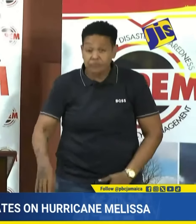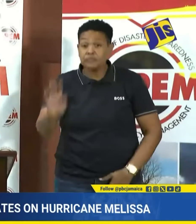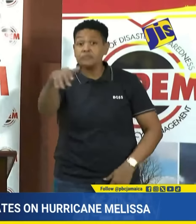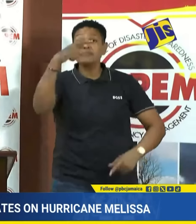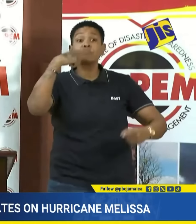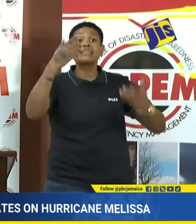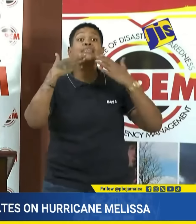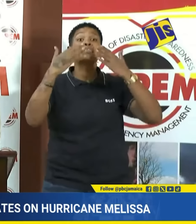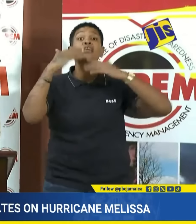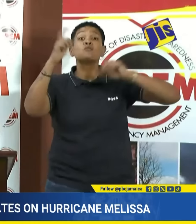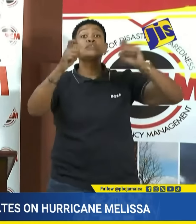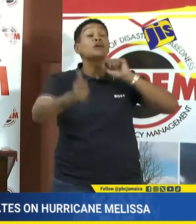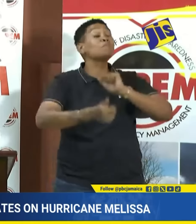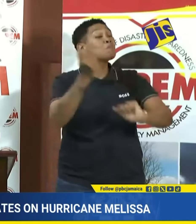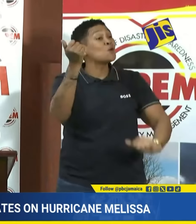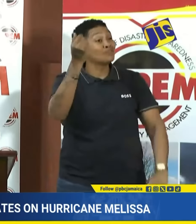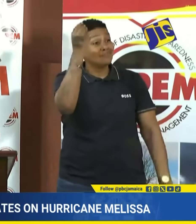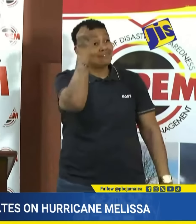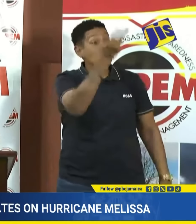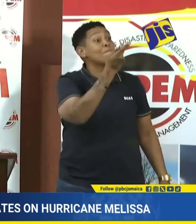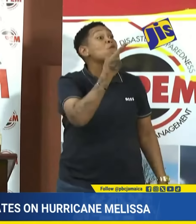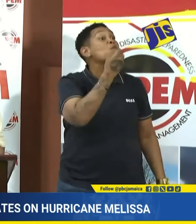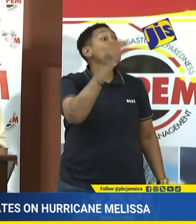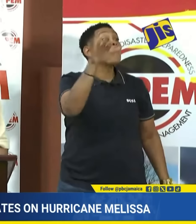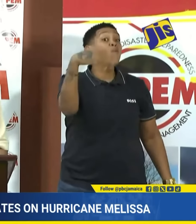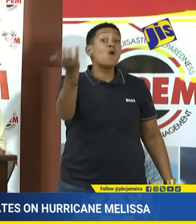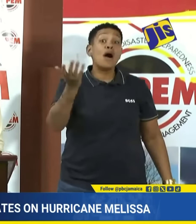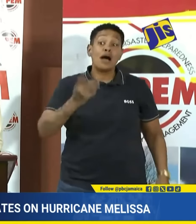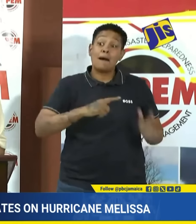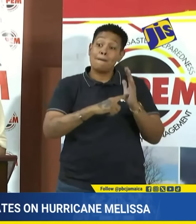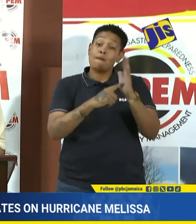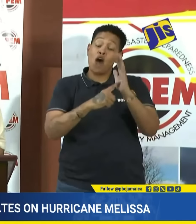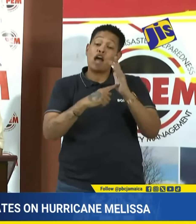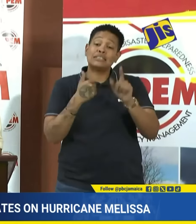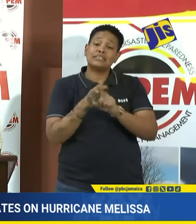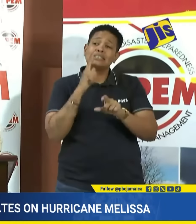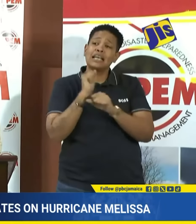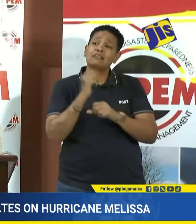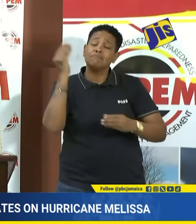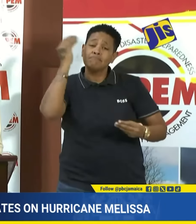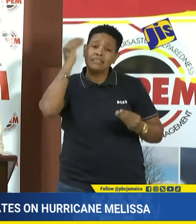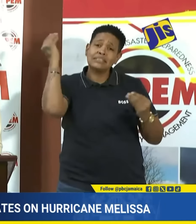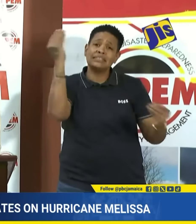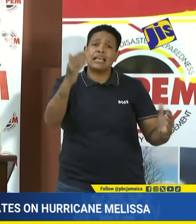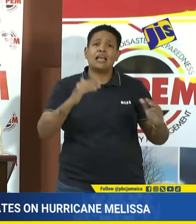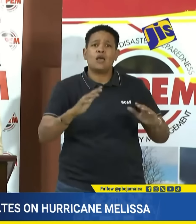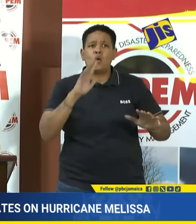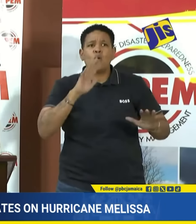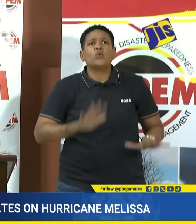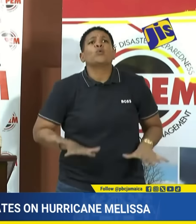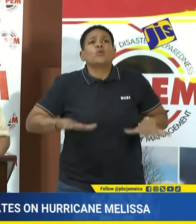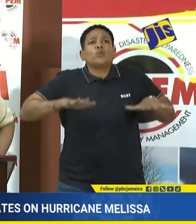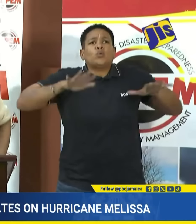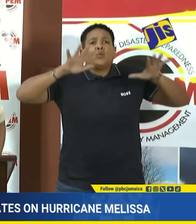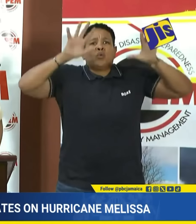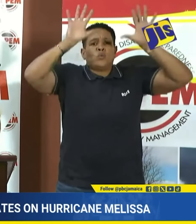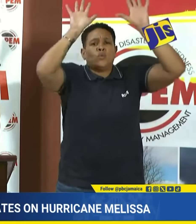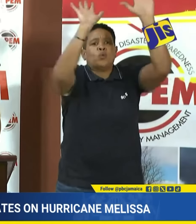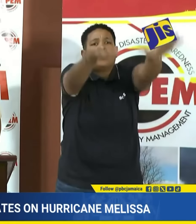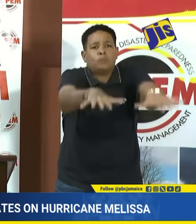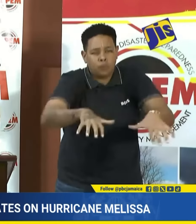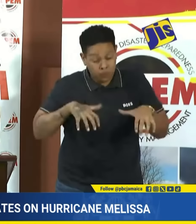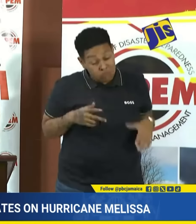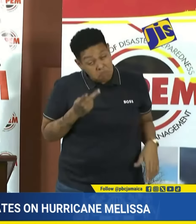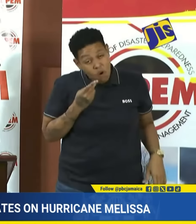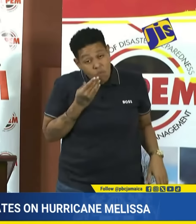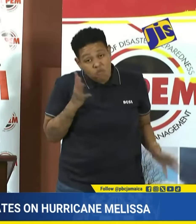Yes, thanks for the question. The most I can say right now is that there is a model that is indicating the level of storm surge that is expected.